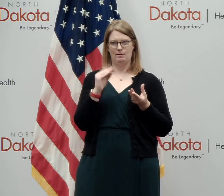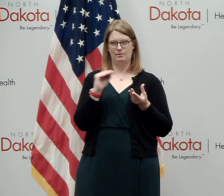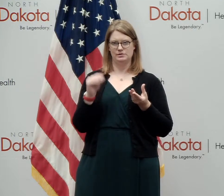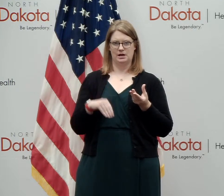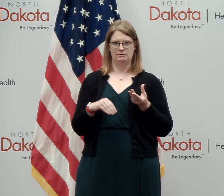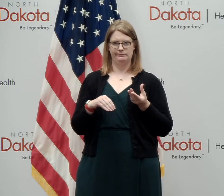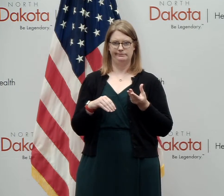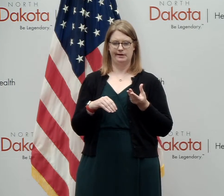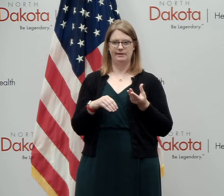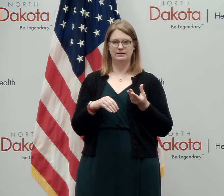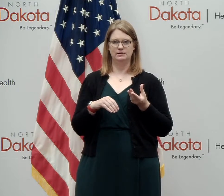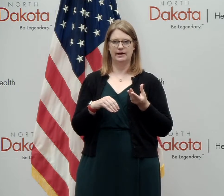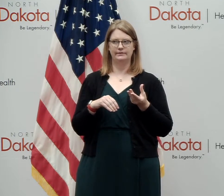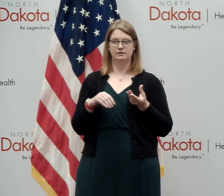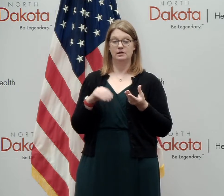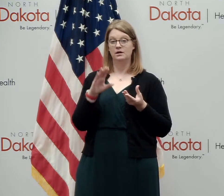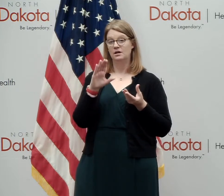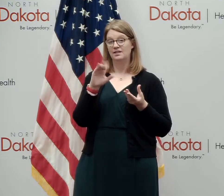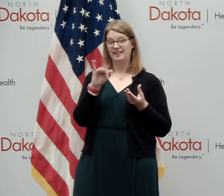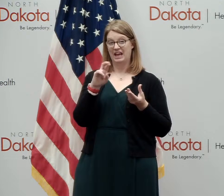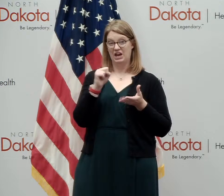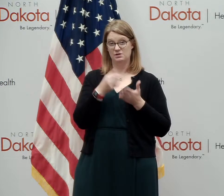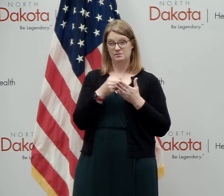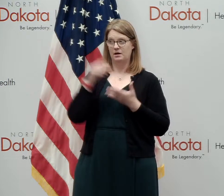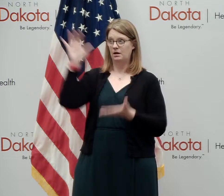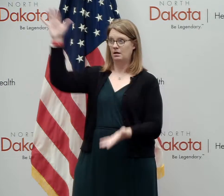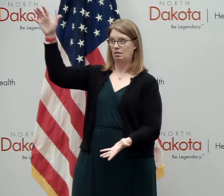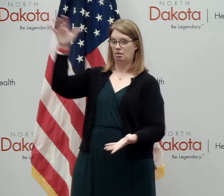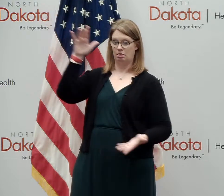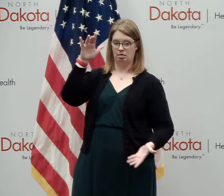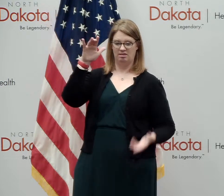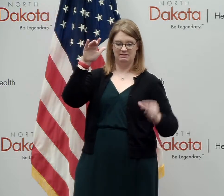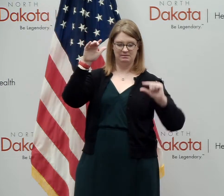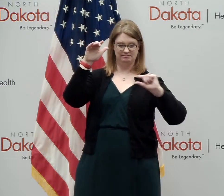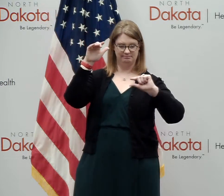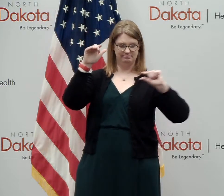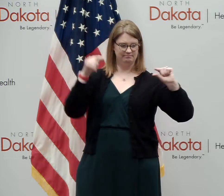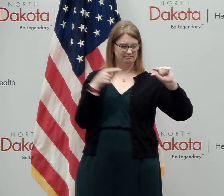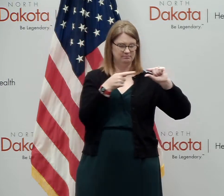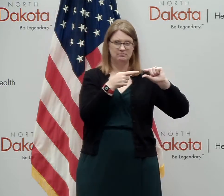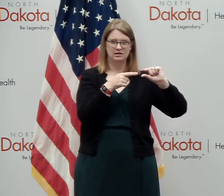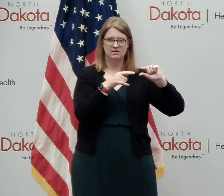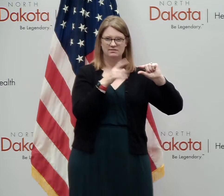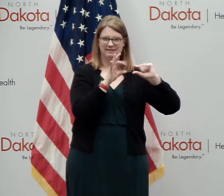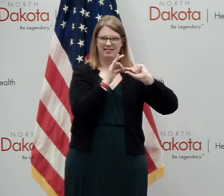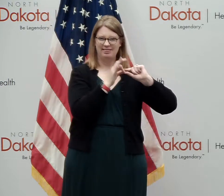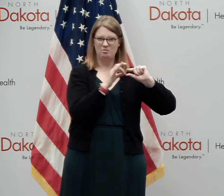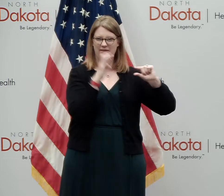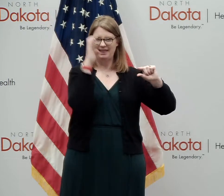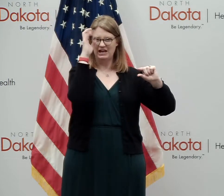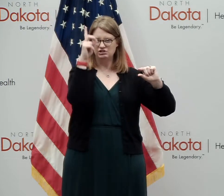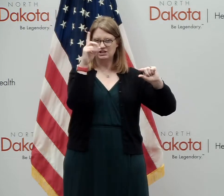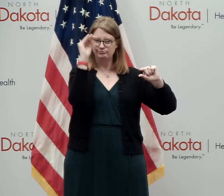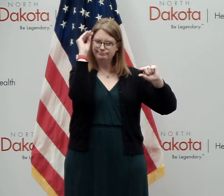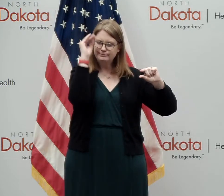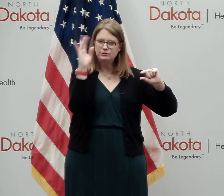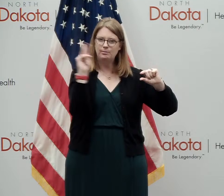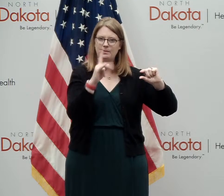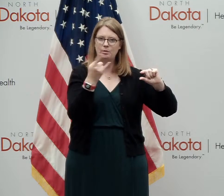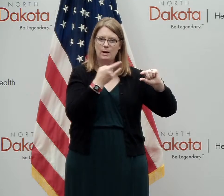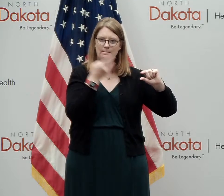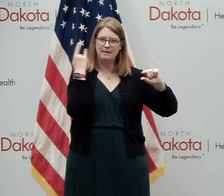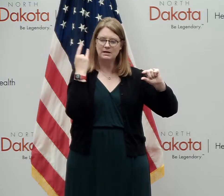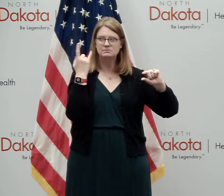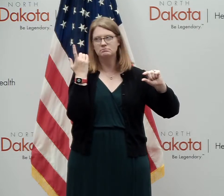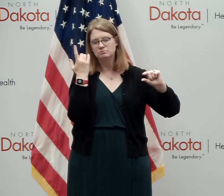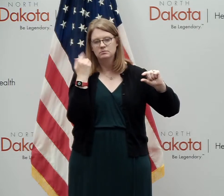0.2% of the money that we got to the coronavirus relief funds on an educational component. And it, again, would seem to make sense